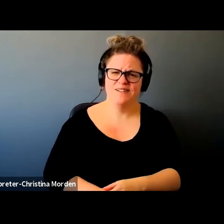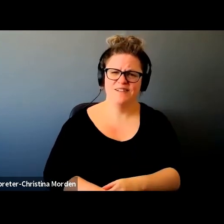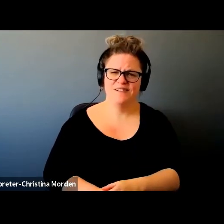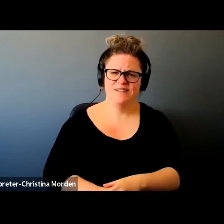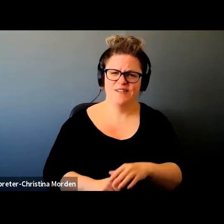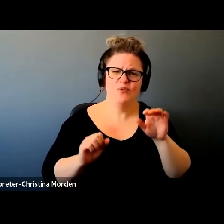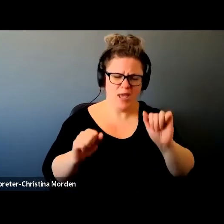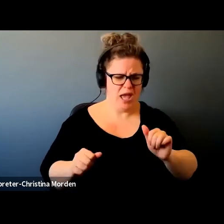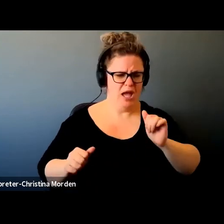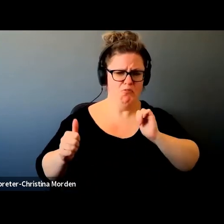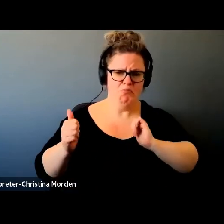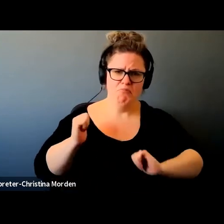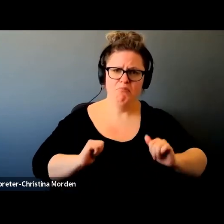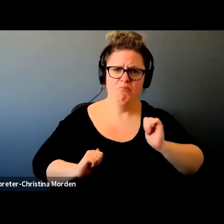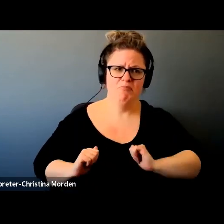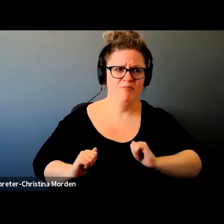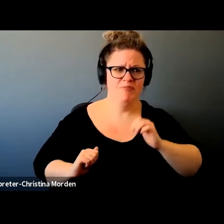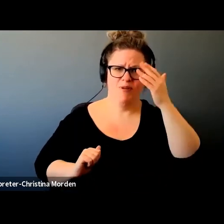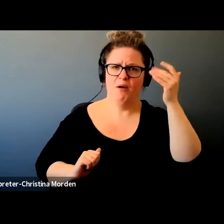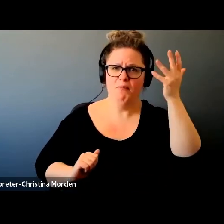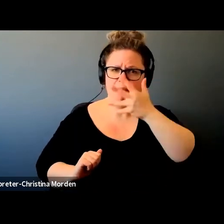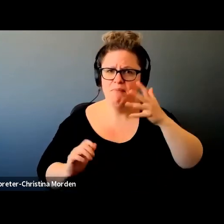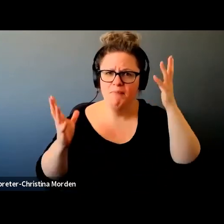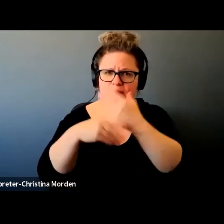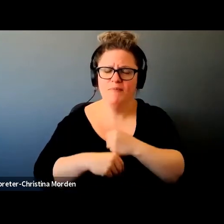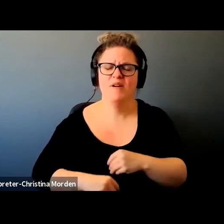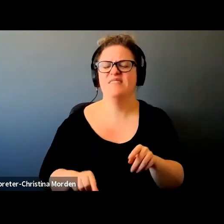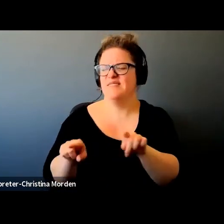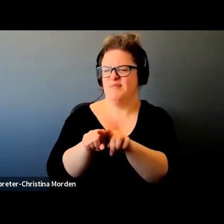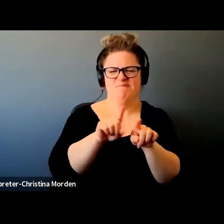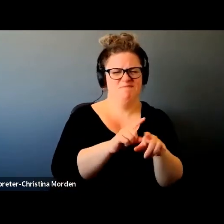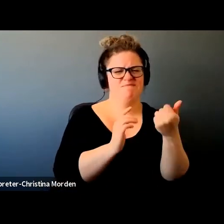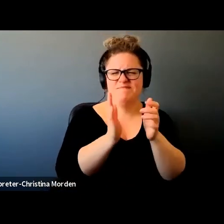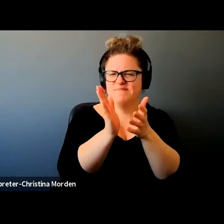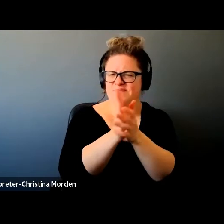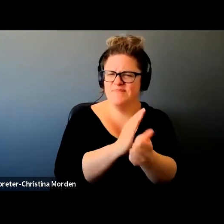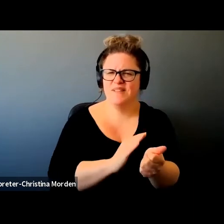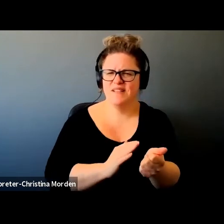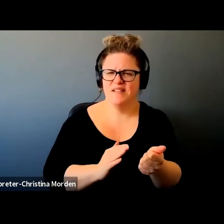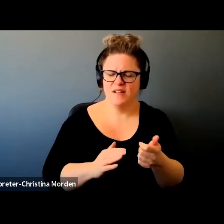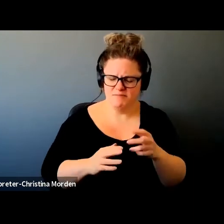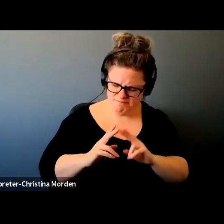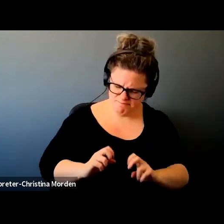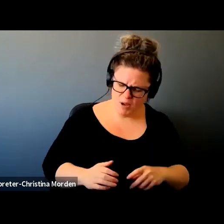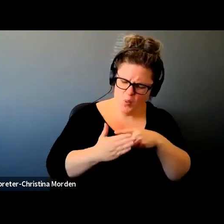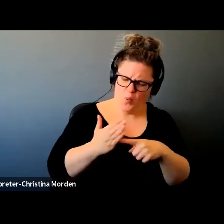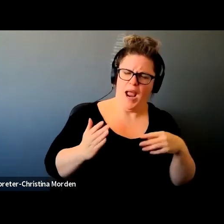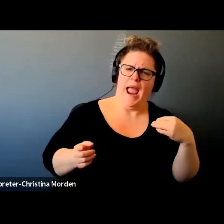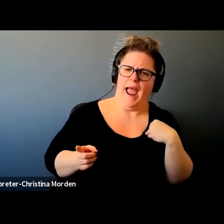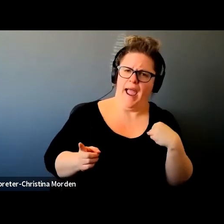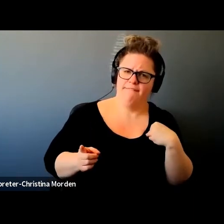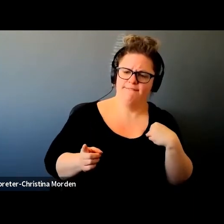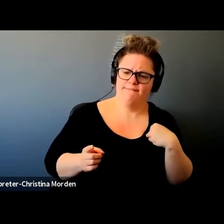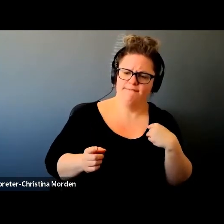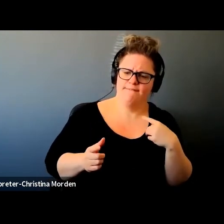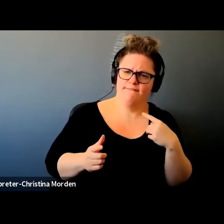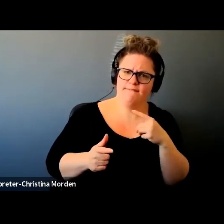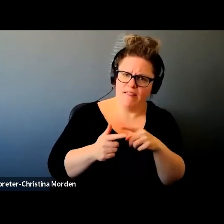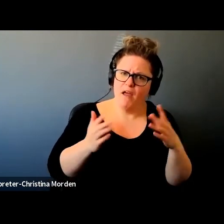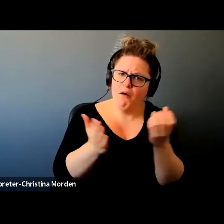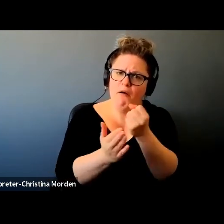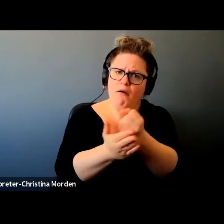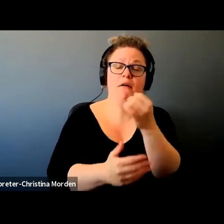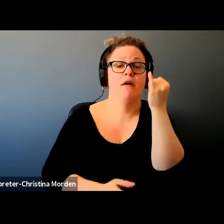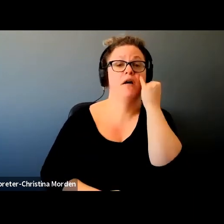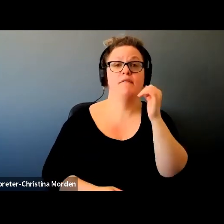on that. Just like if you have any other skill or attribute, it's what you have, it's the cards you were dealt. You just want to leverage